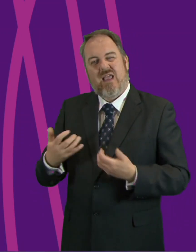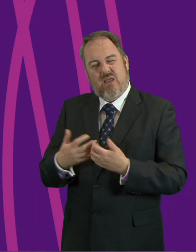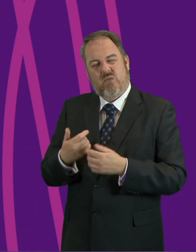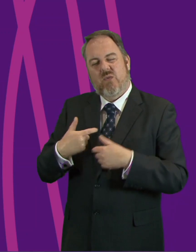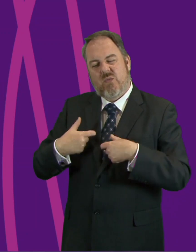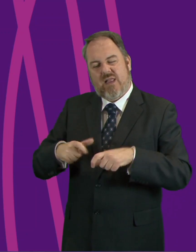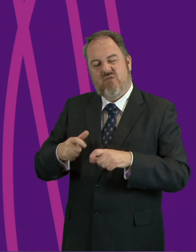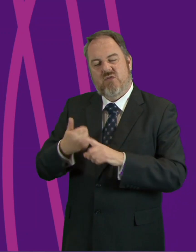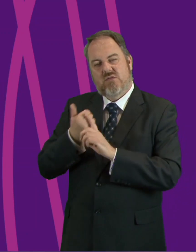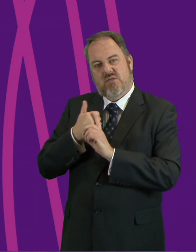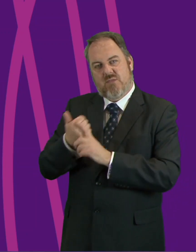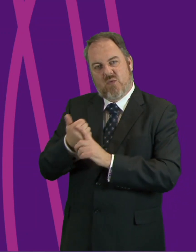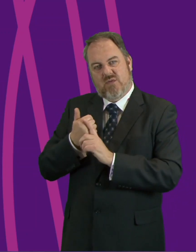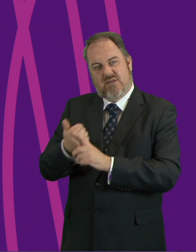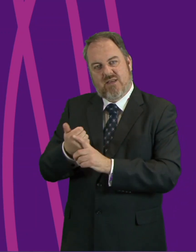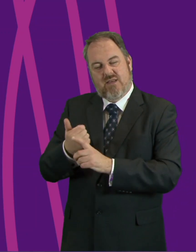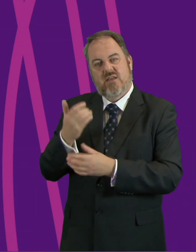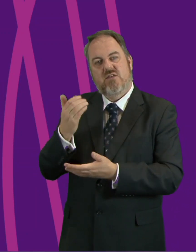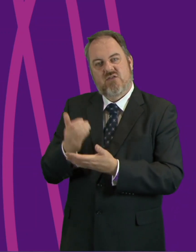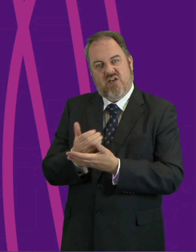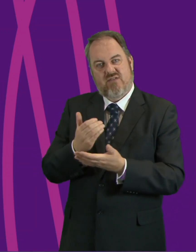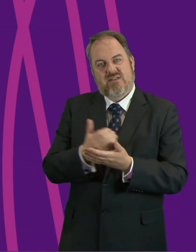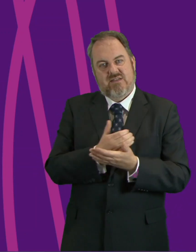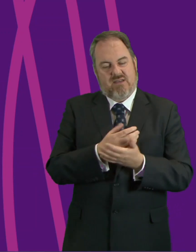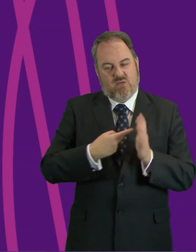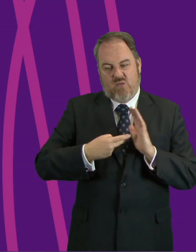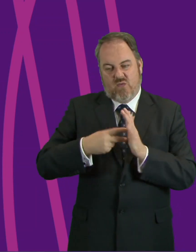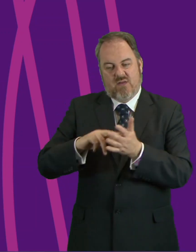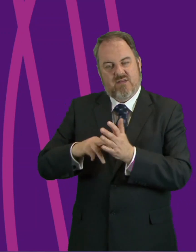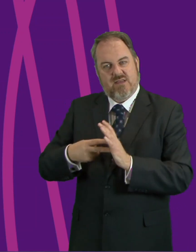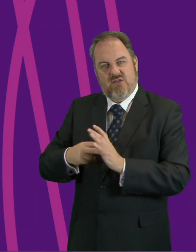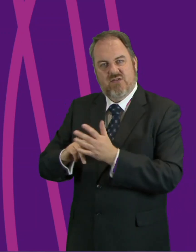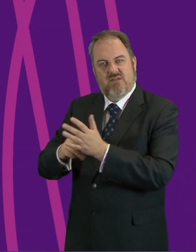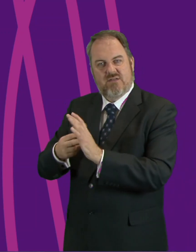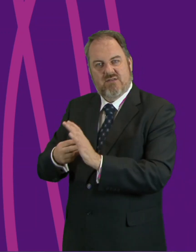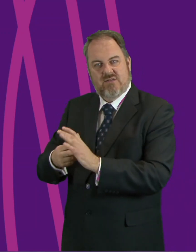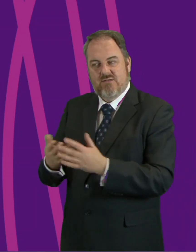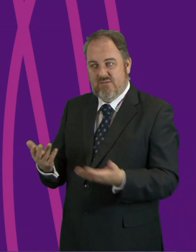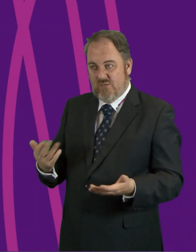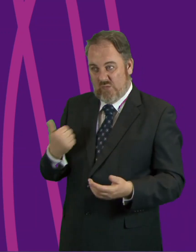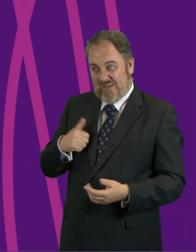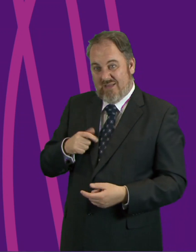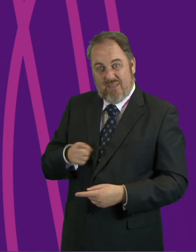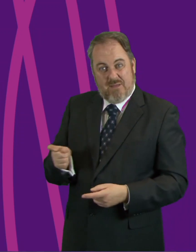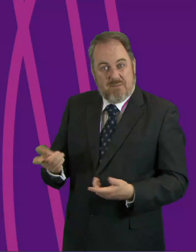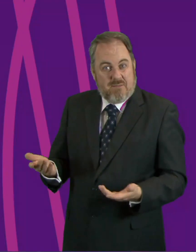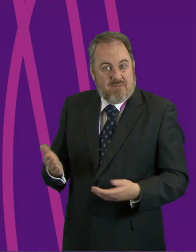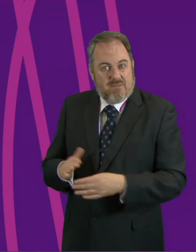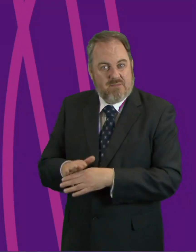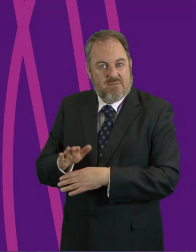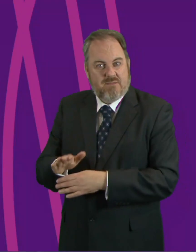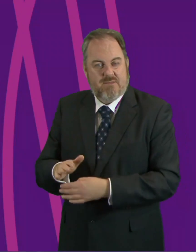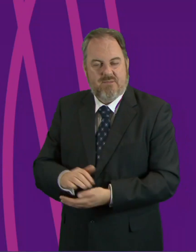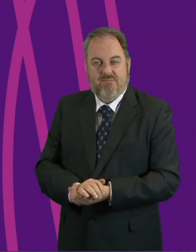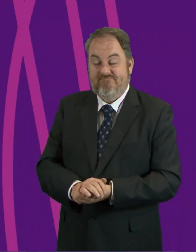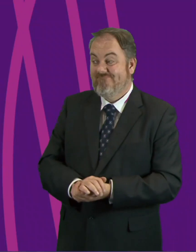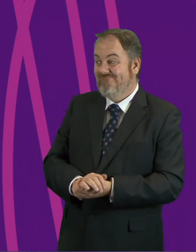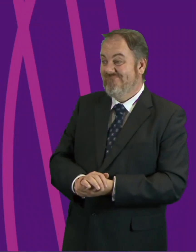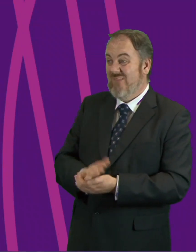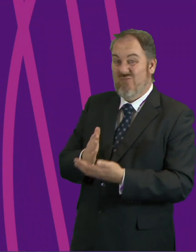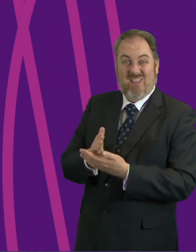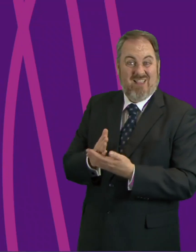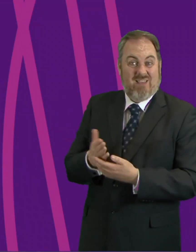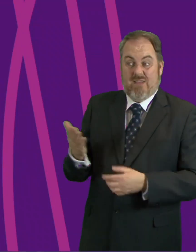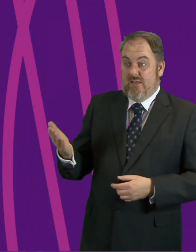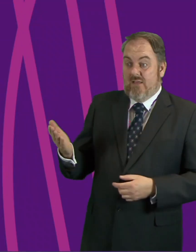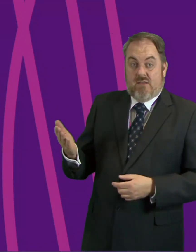organisations are there to deliver for us when we need them? First Minister. Look, the third sector is invaluable.